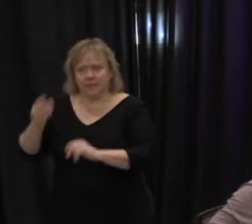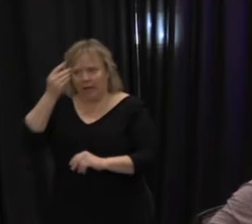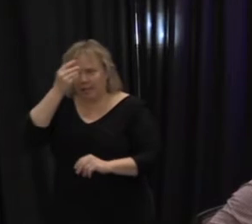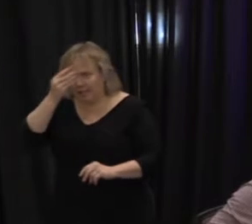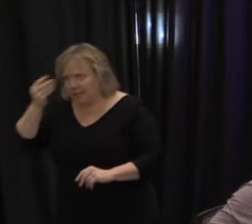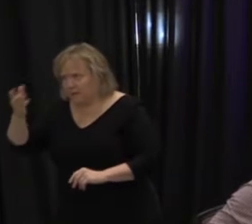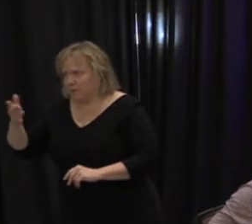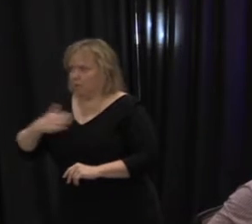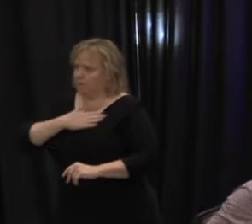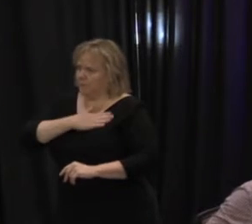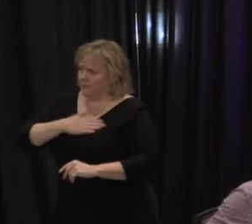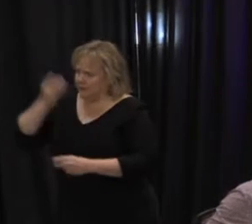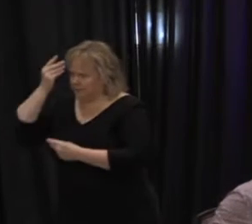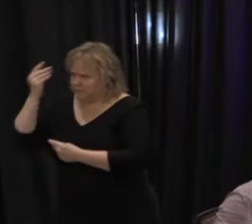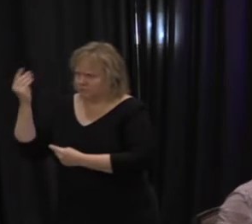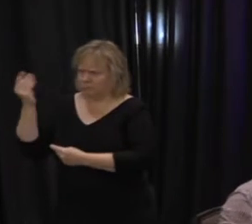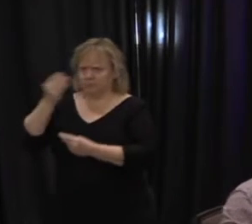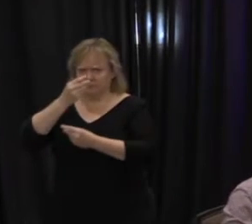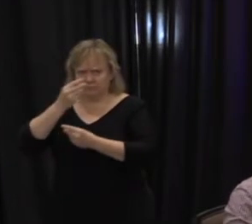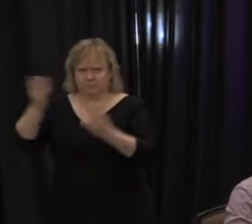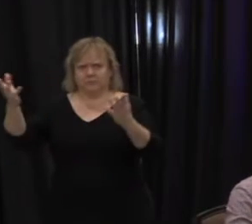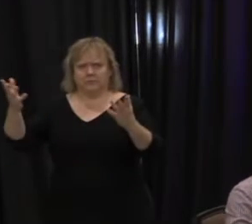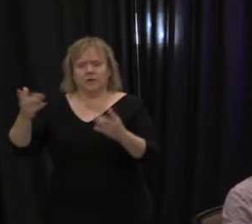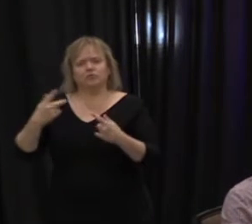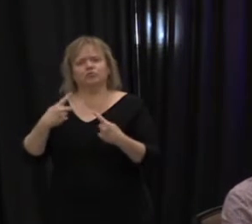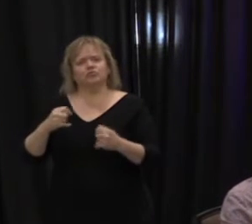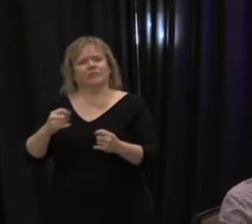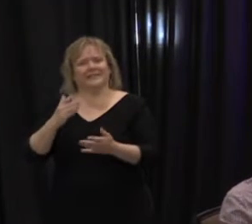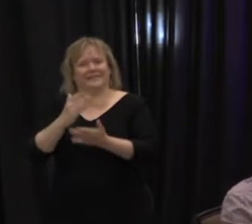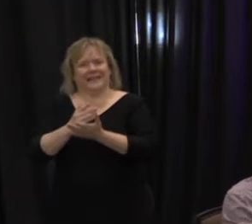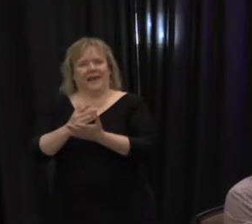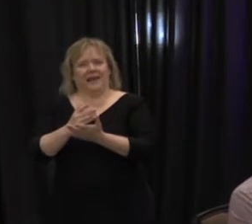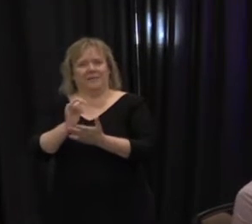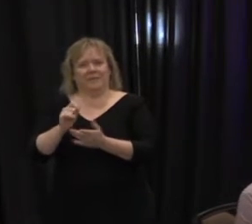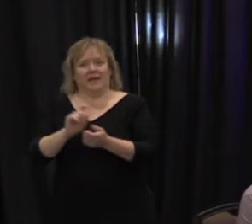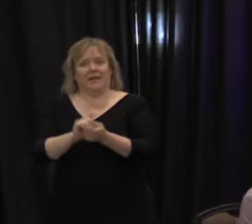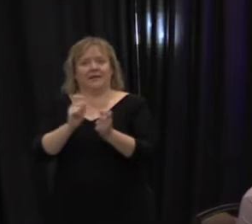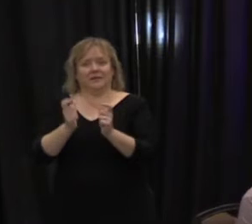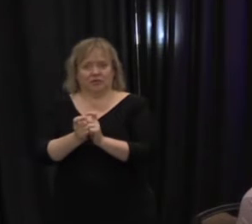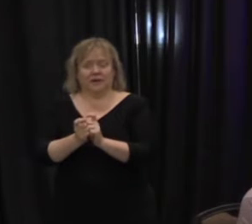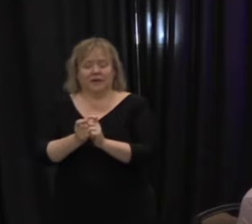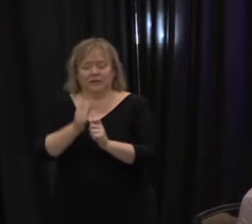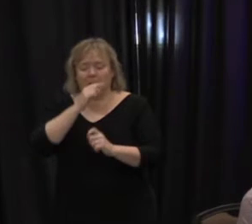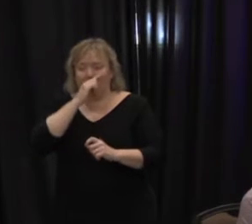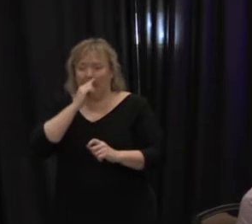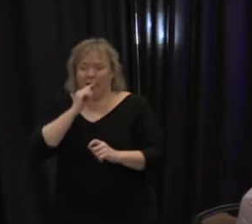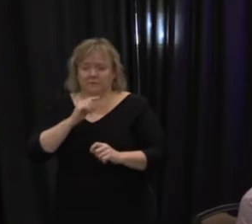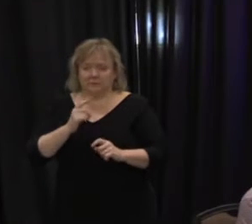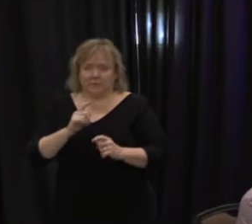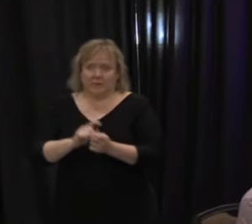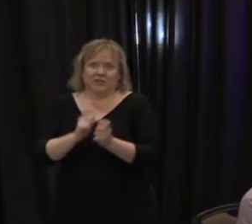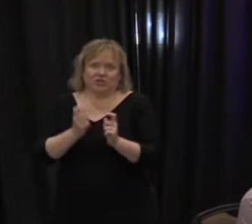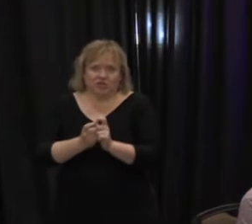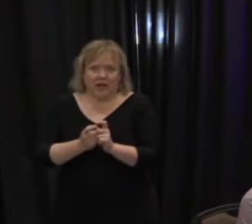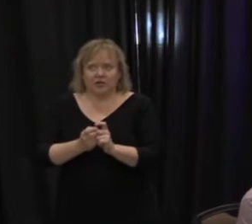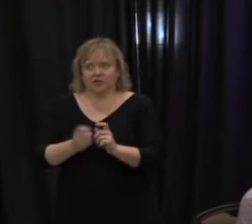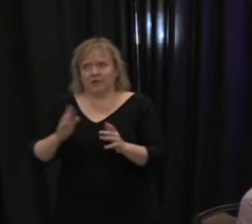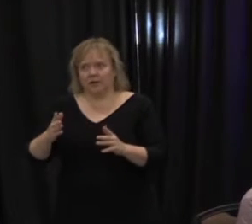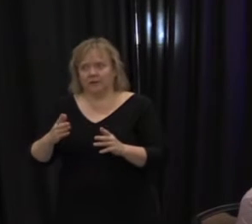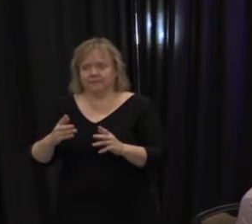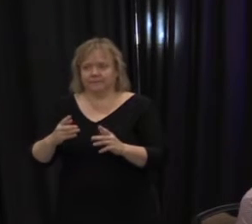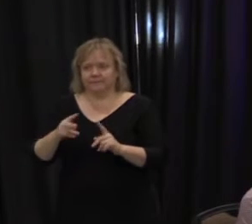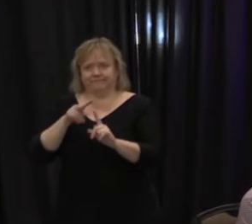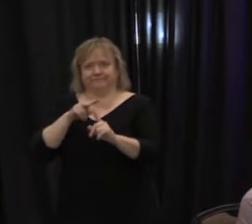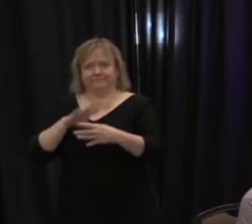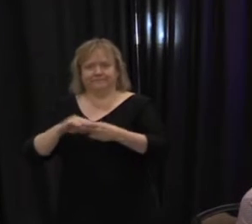up and say those things publicly to try to attempt to change the debate and really change the narrative. So